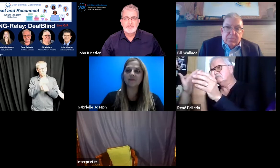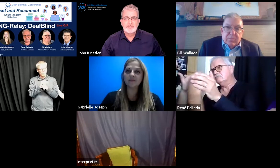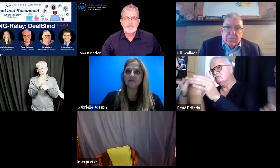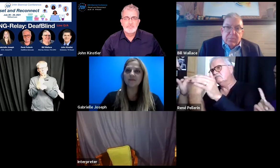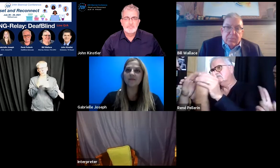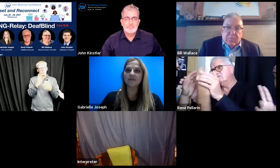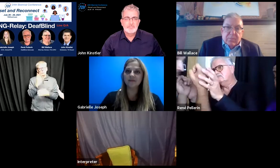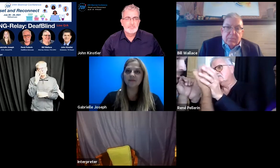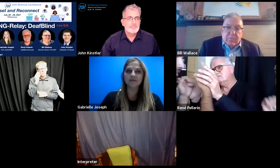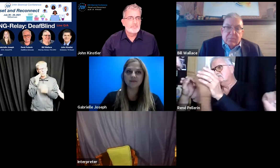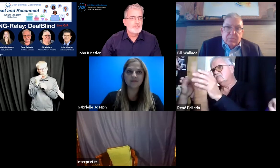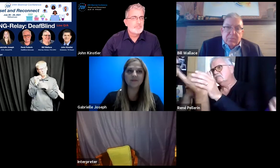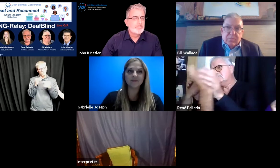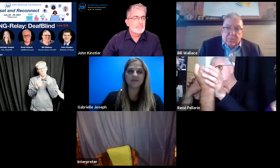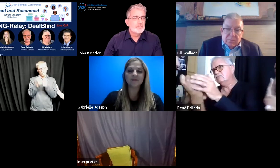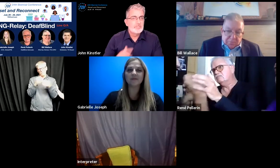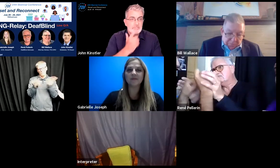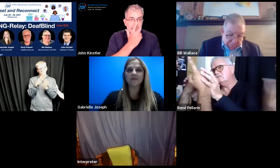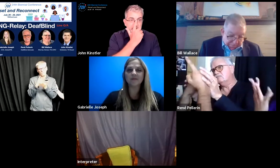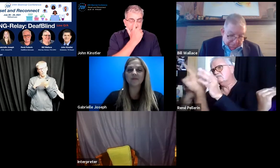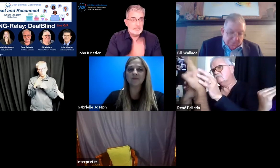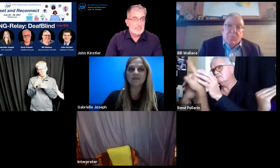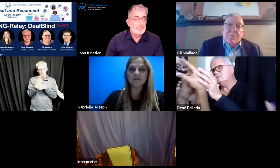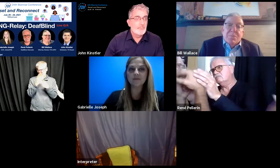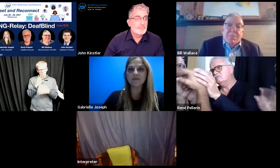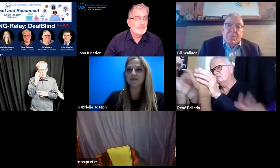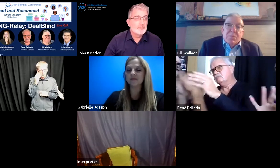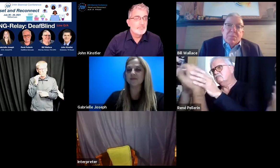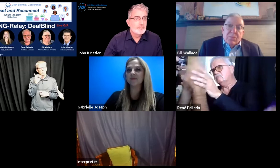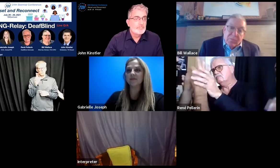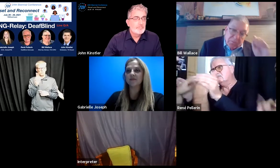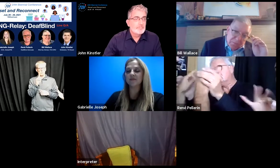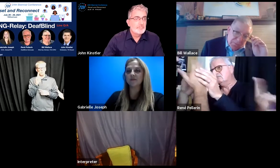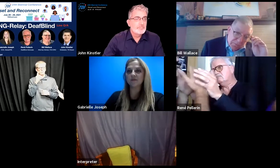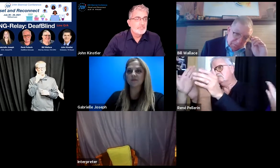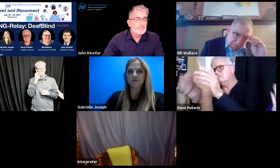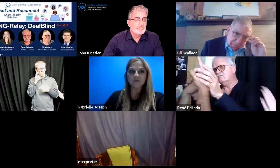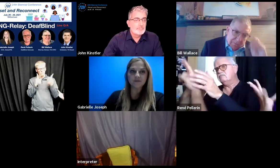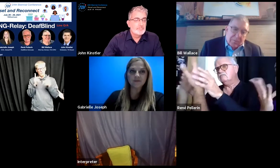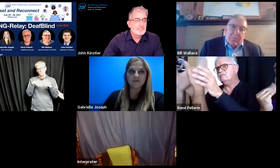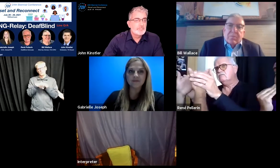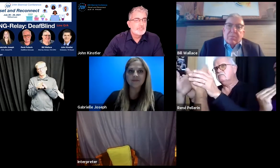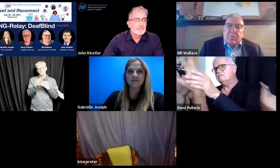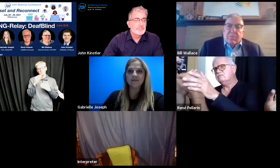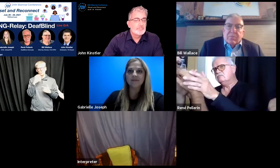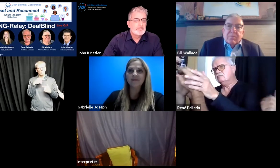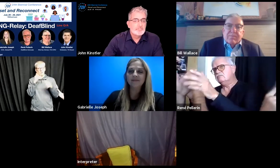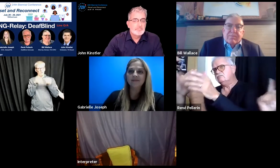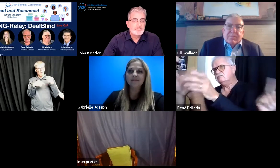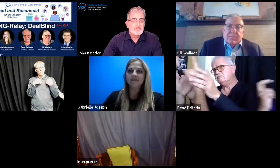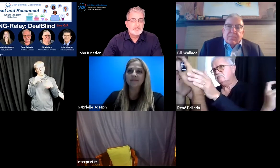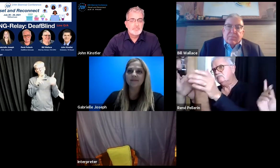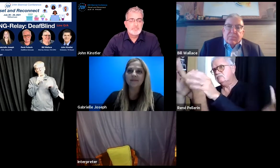And once everything is accessible, then it's the user's experience that's the most part of this procedure. That's where